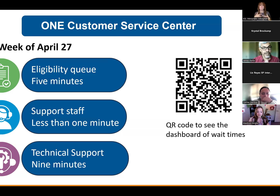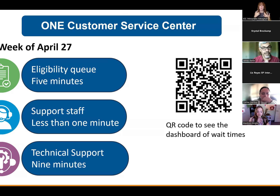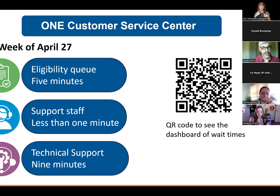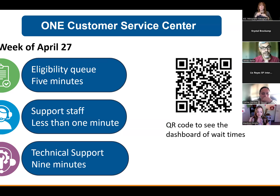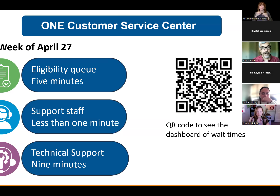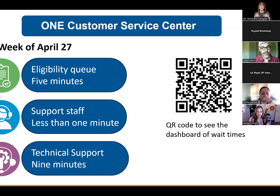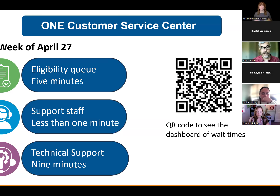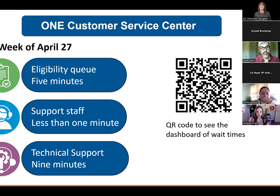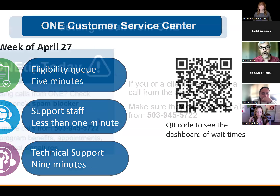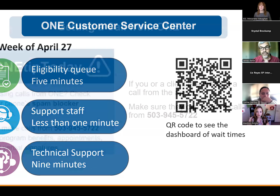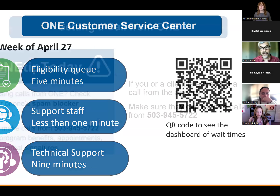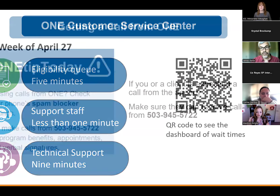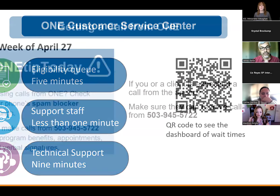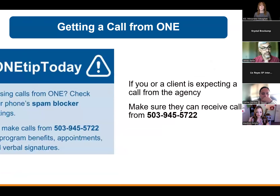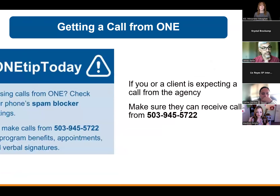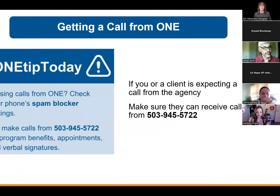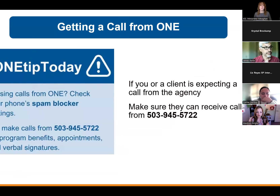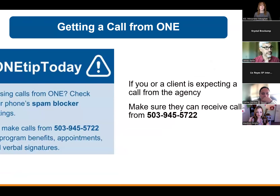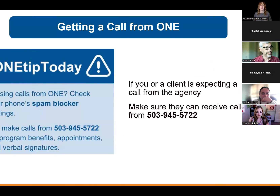a little pro tip,